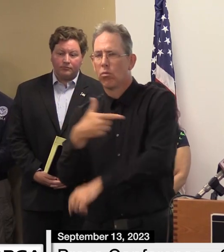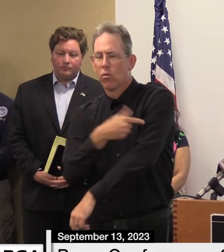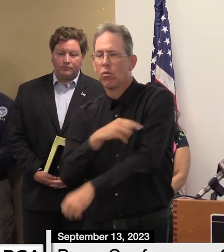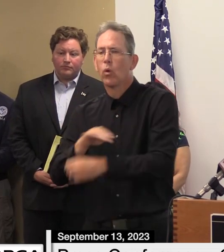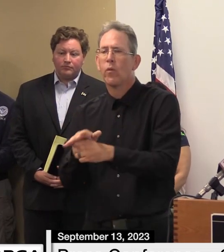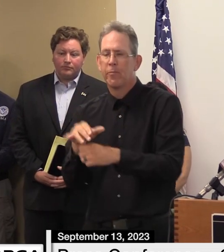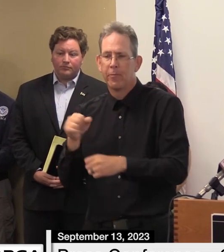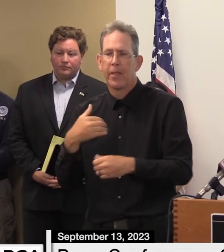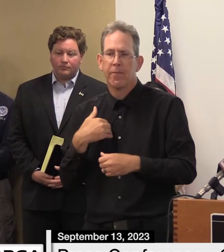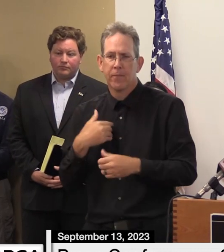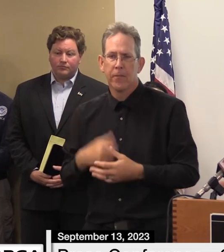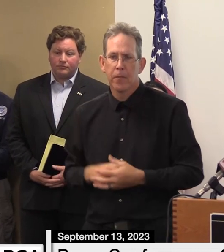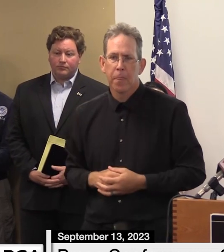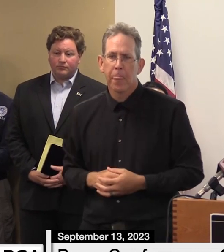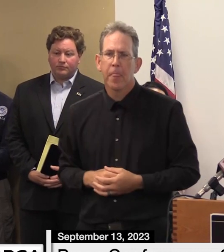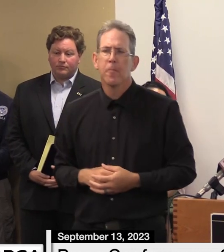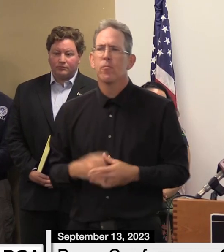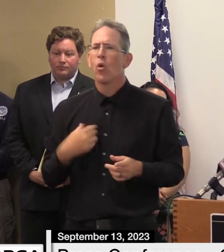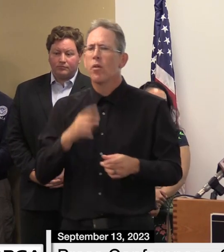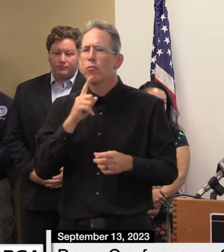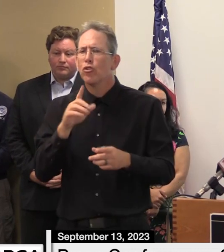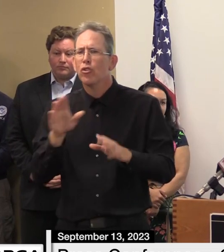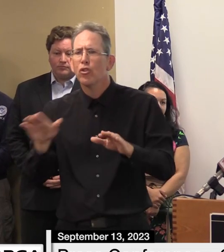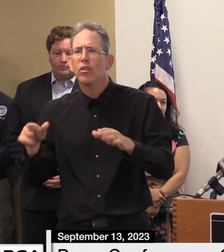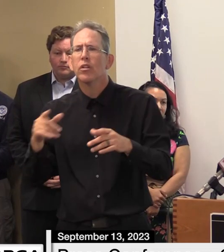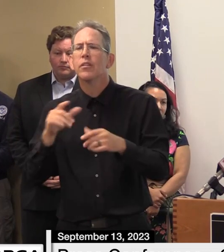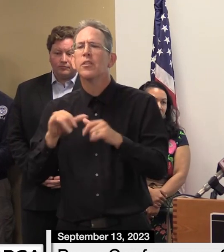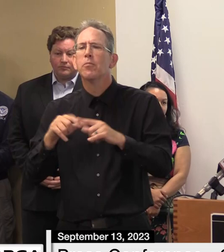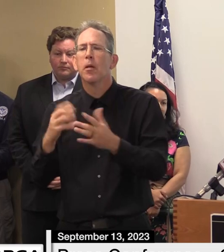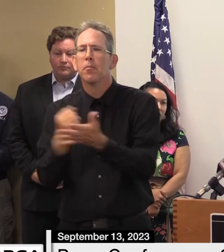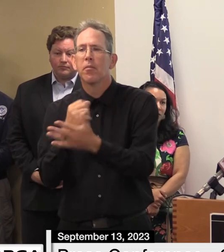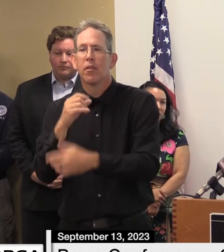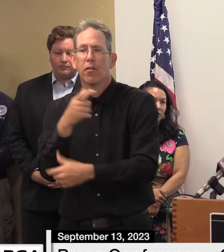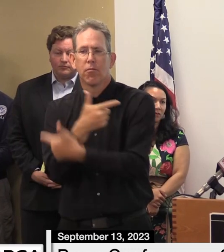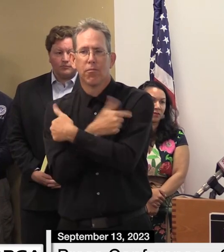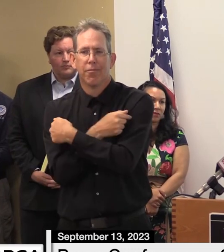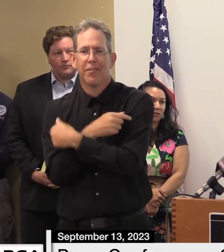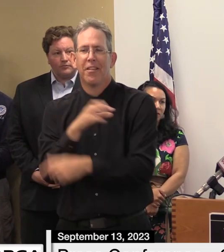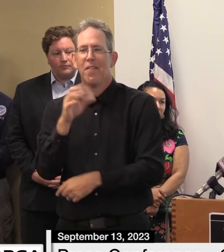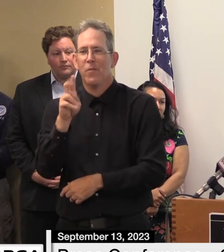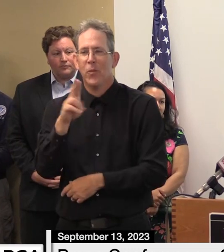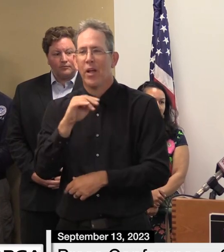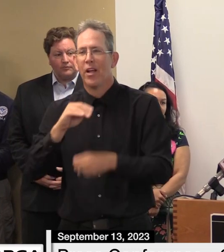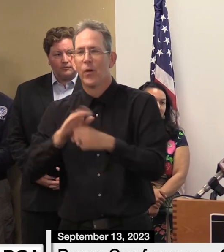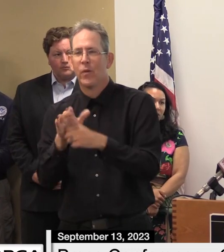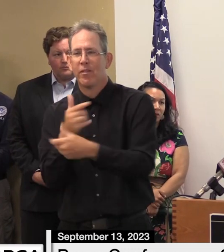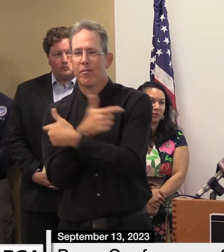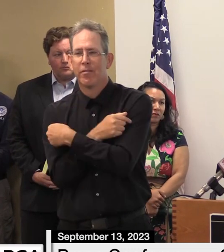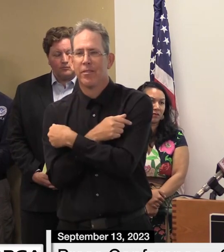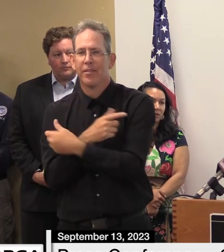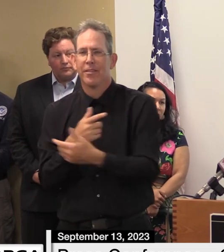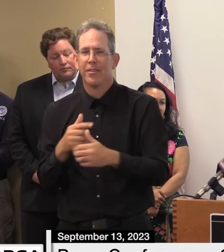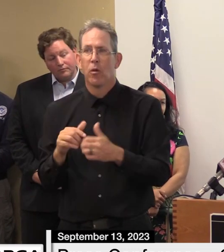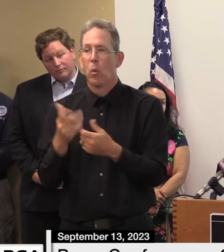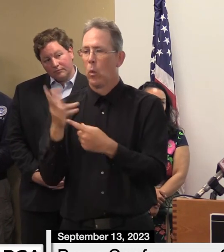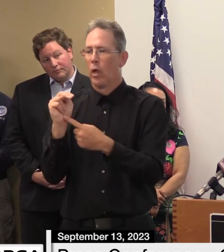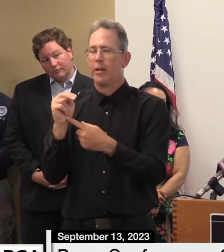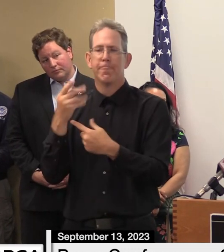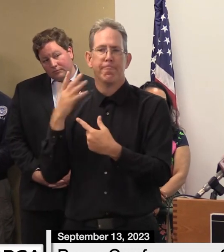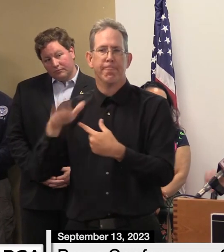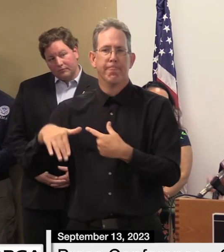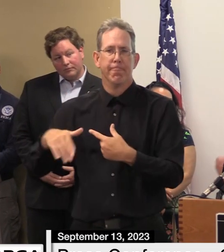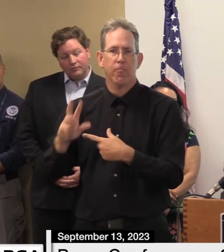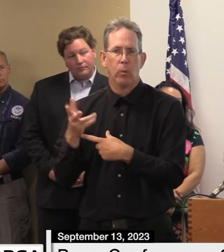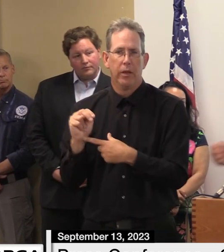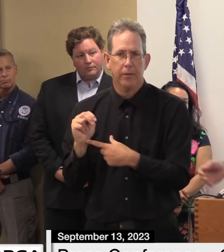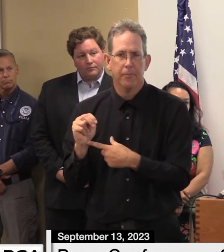I want to make sure that I can get. I'd like to get them at the same time. So I need to weigh that out. I think there's a. I may wait